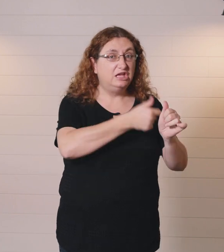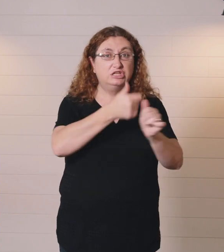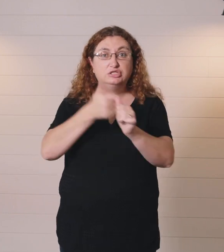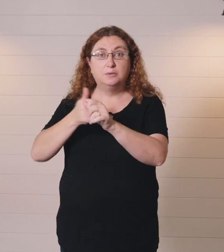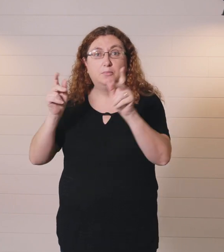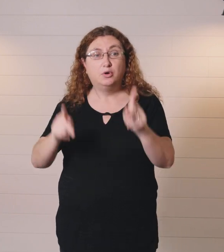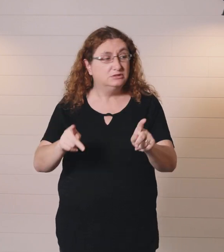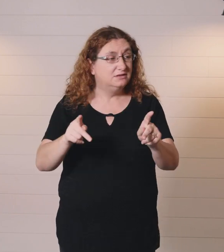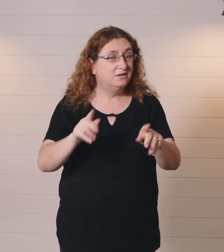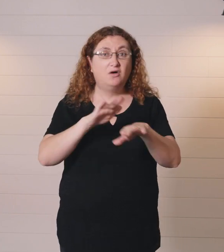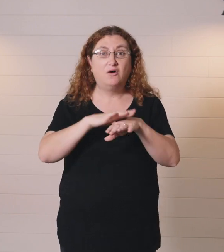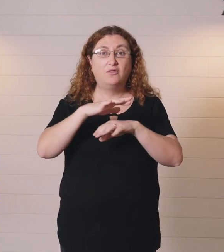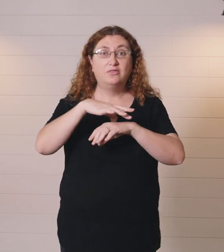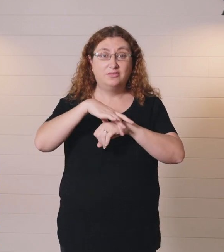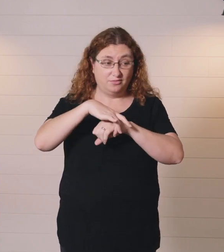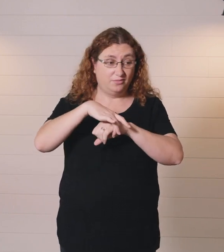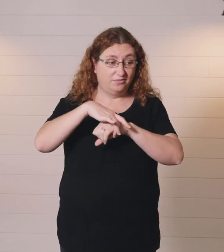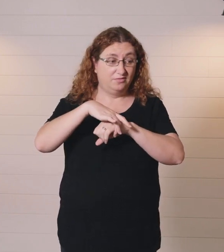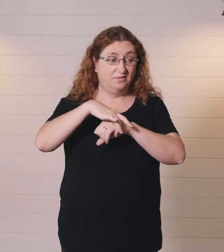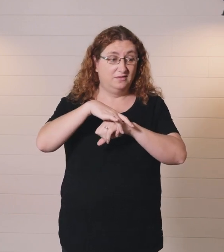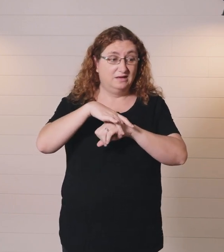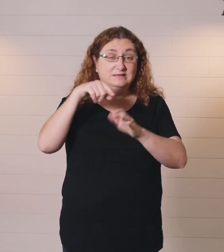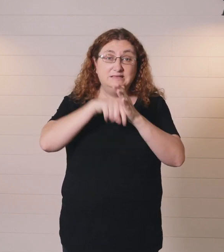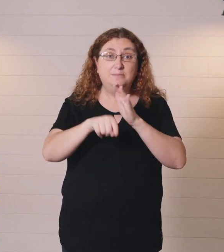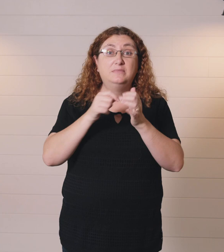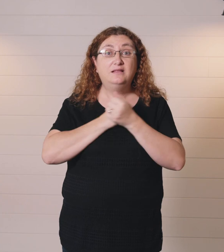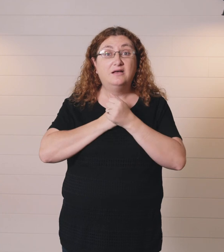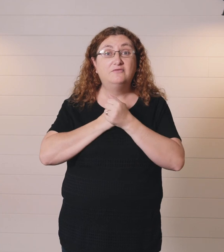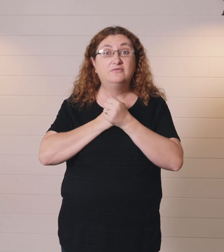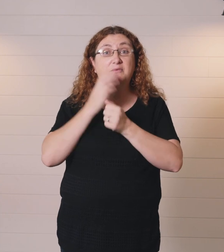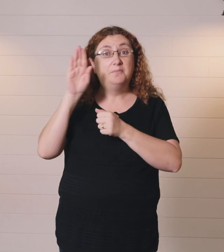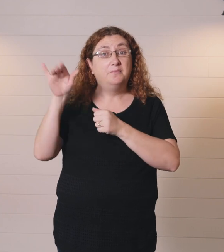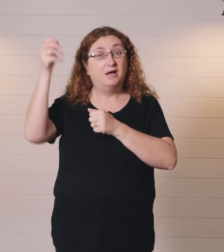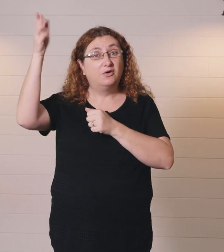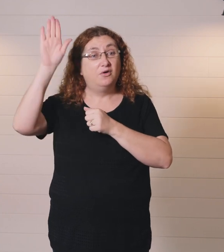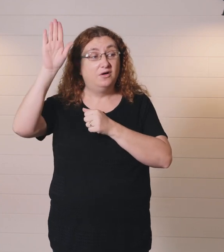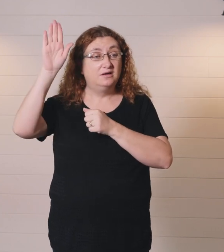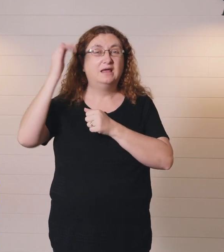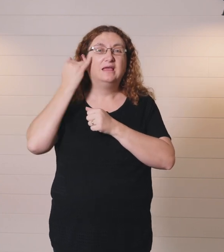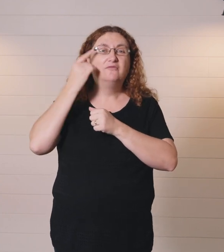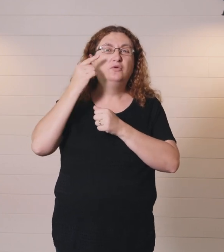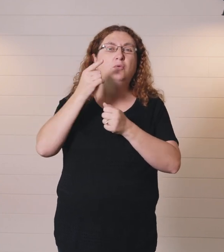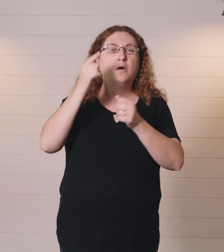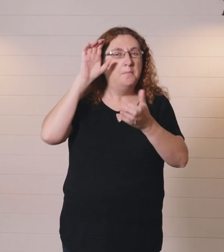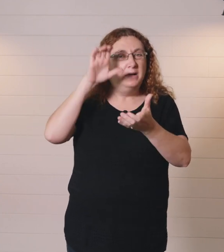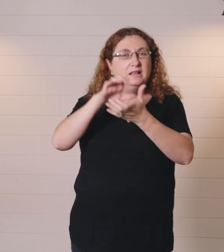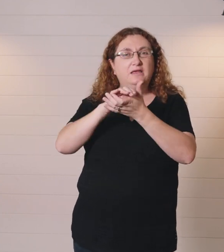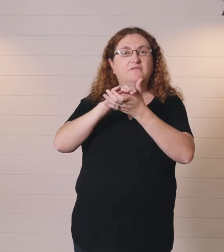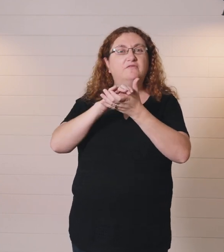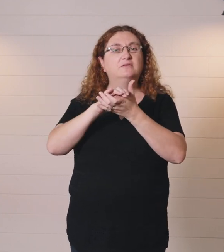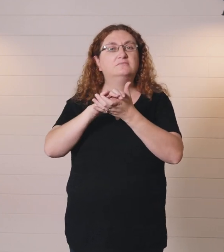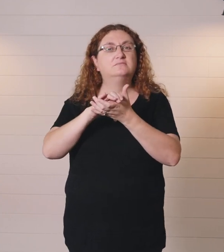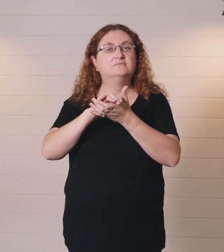Father, if we believe that the Bible is true in its exclusive claims that there is salvation in